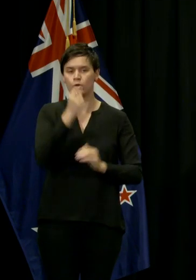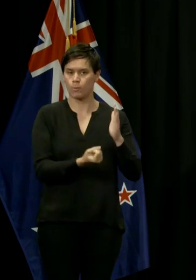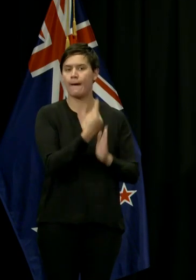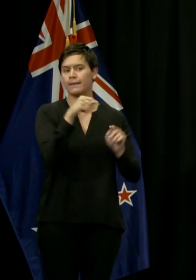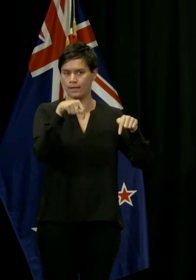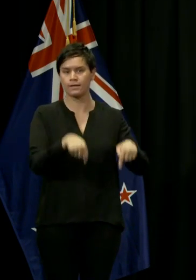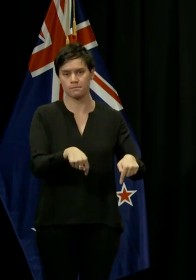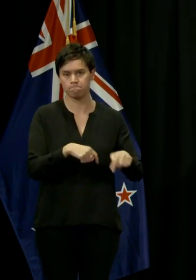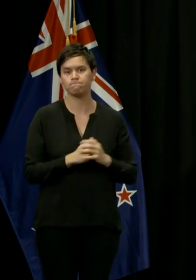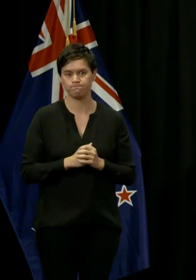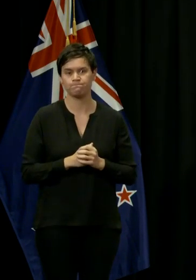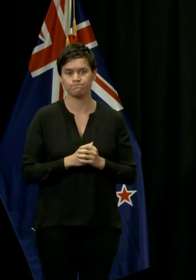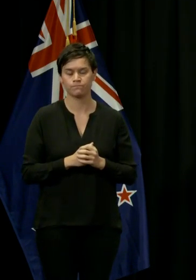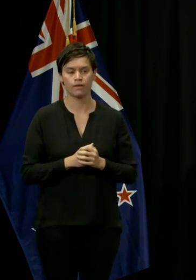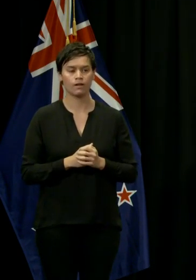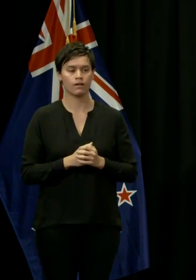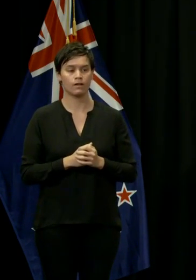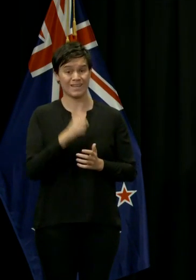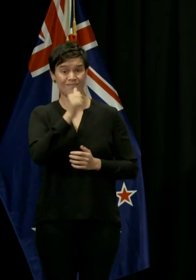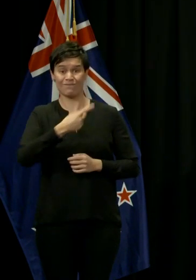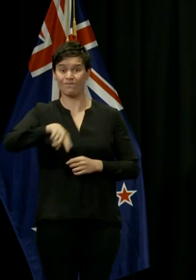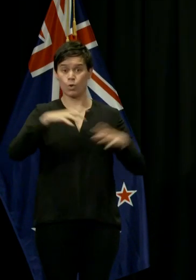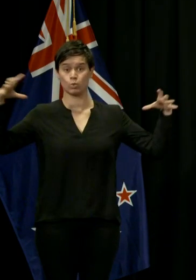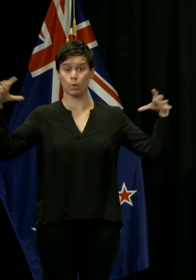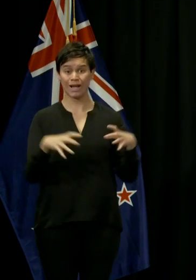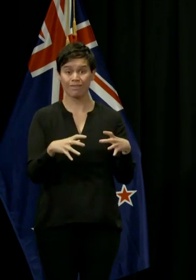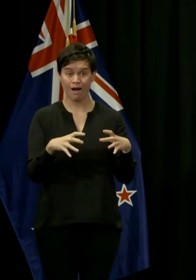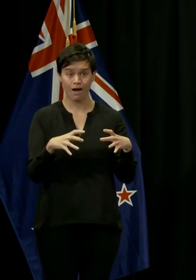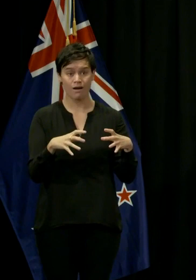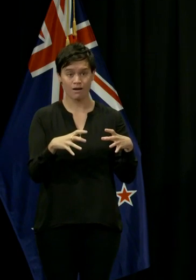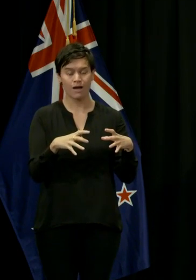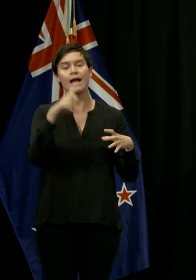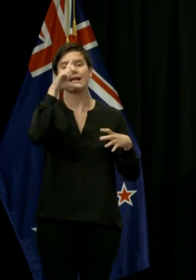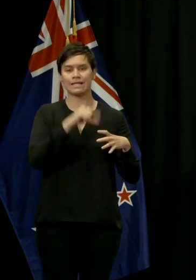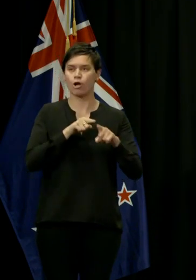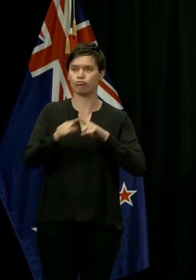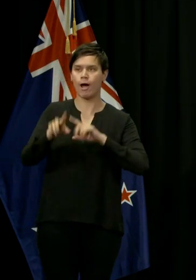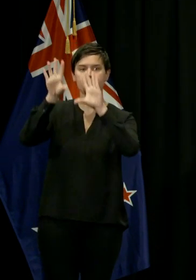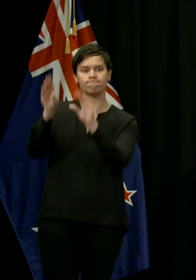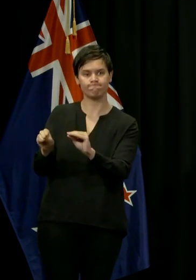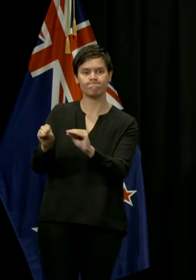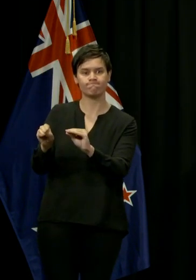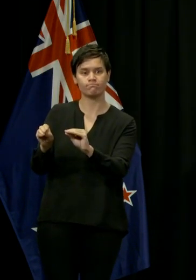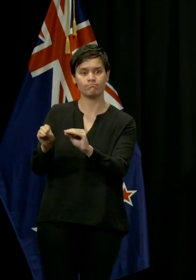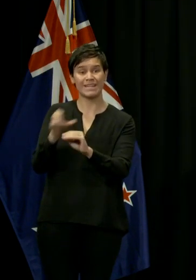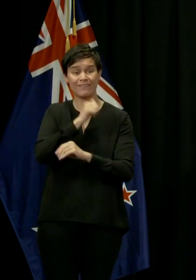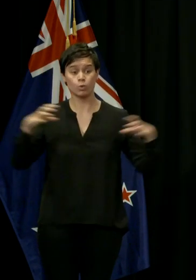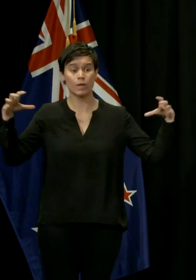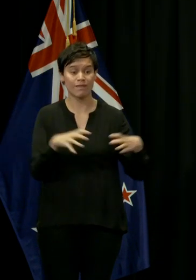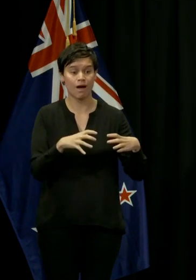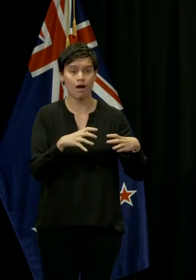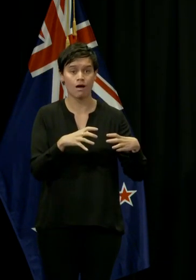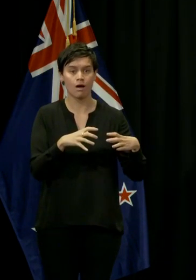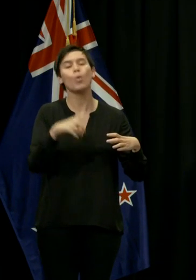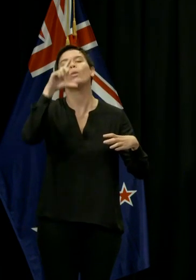must face here. Together, we must stop that from happening, and we can.